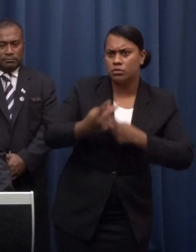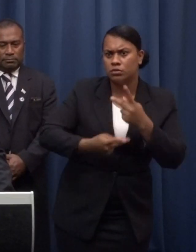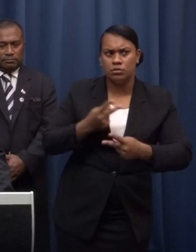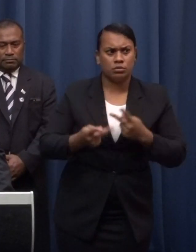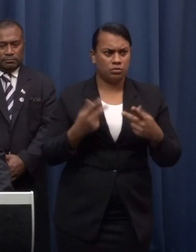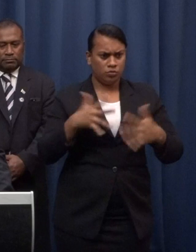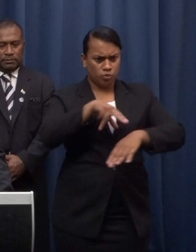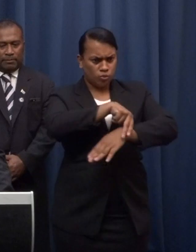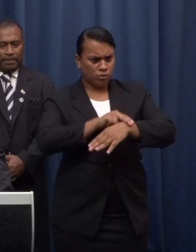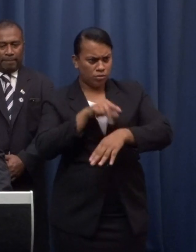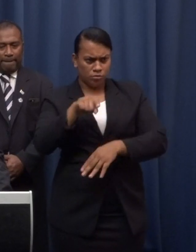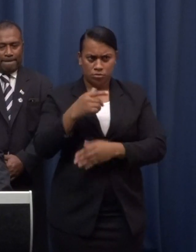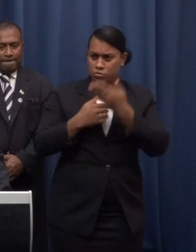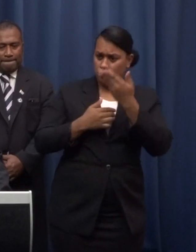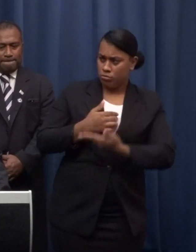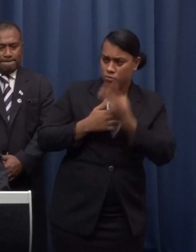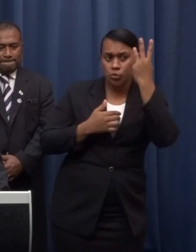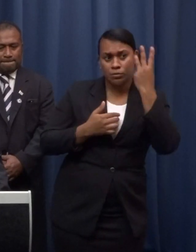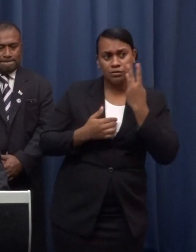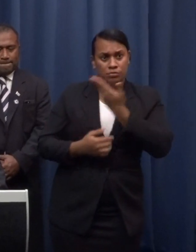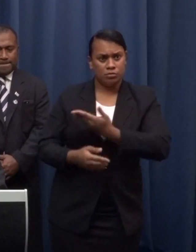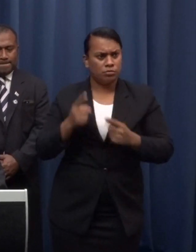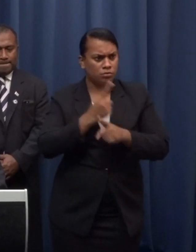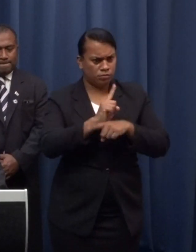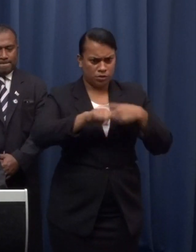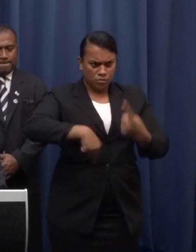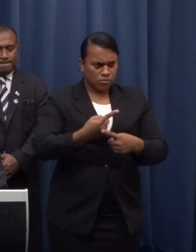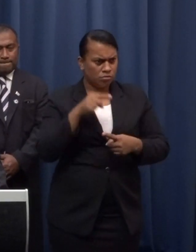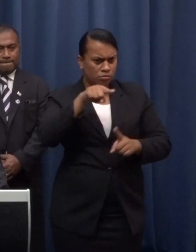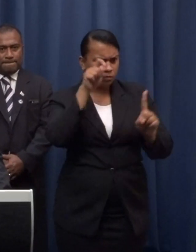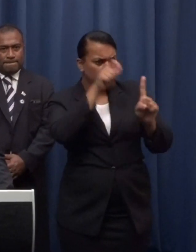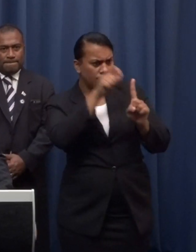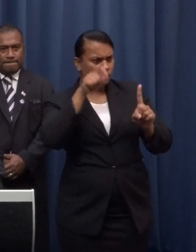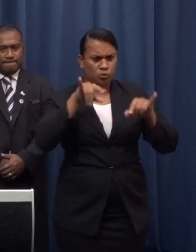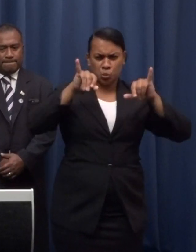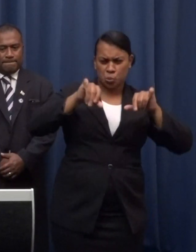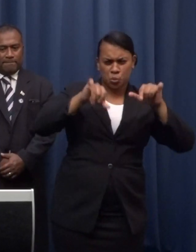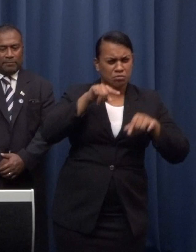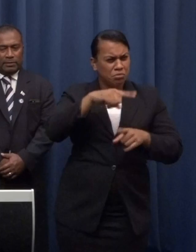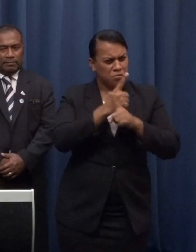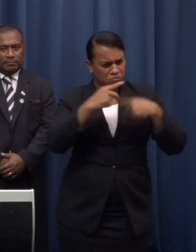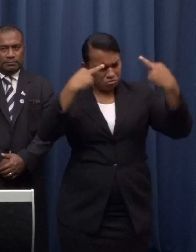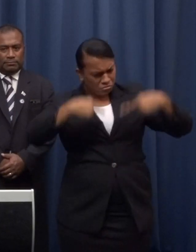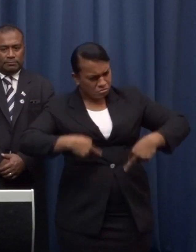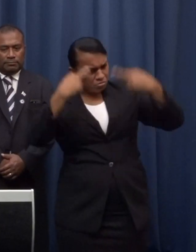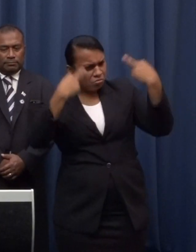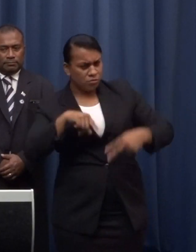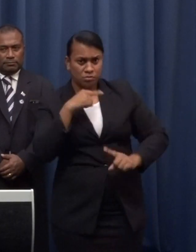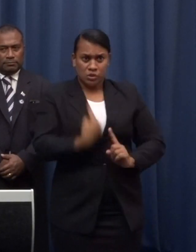also clarified specifically and given the details regarding issues such as self-quarantine and what that